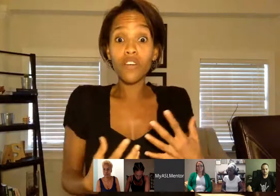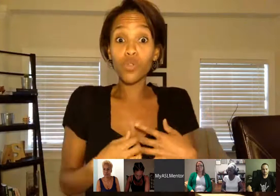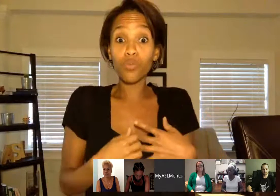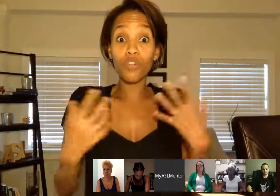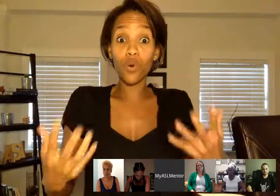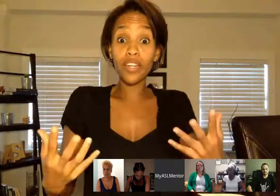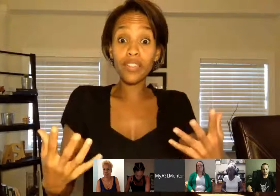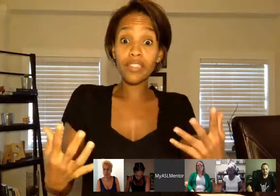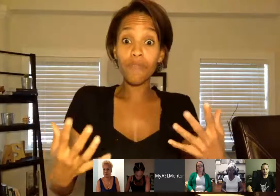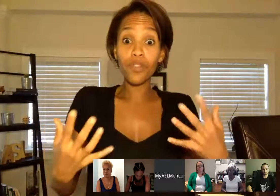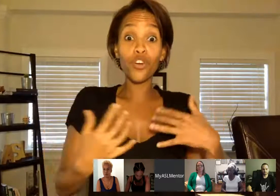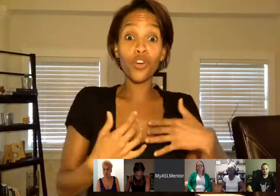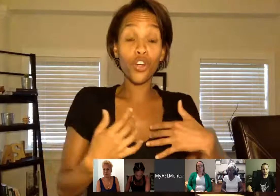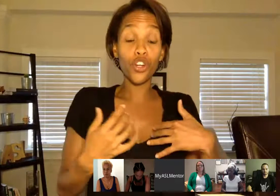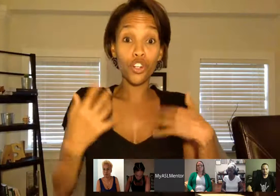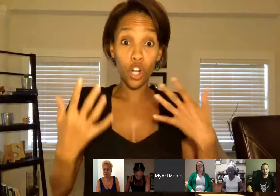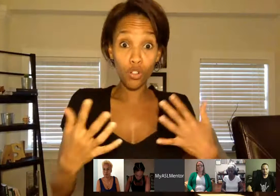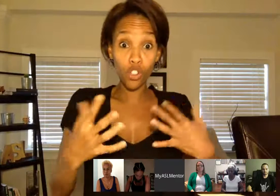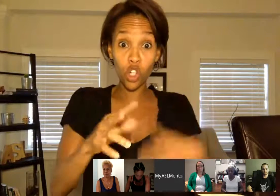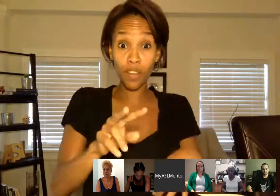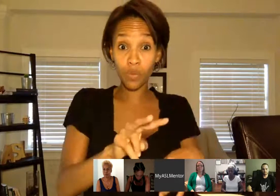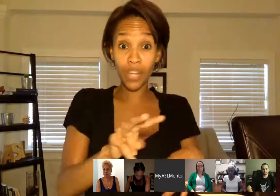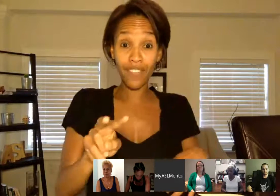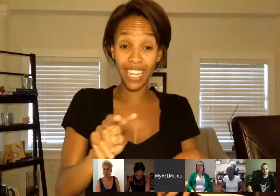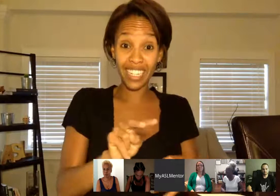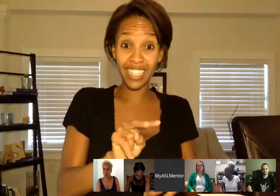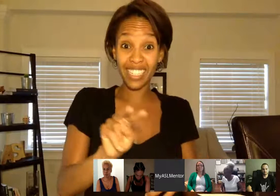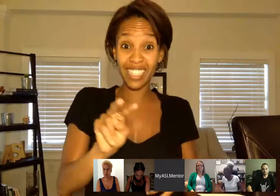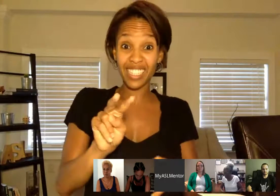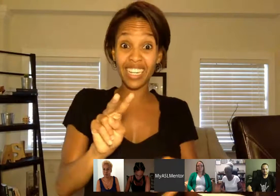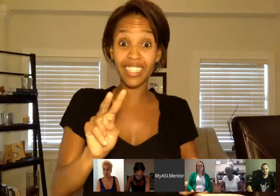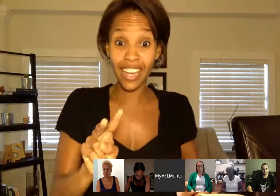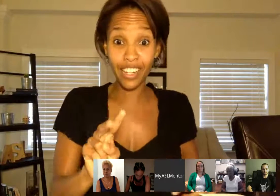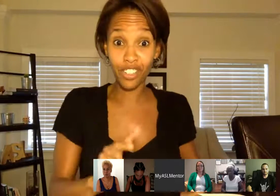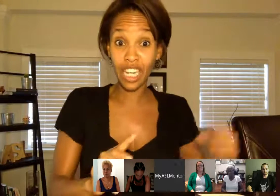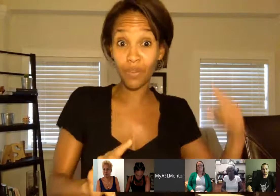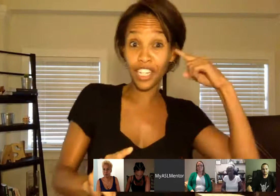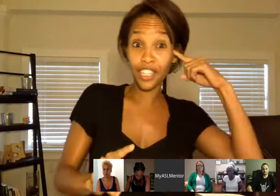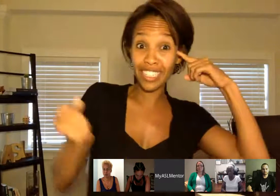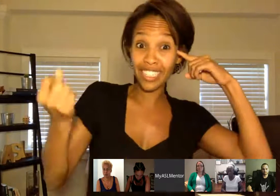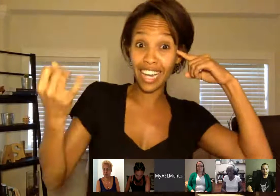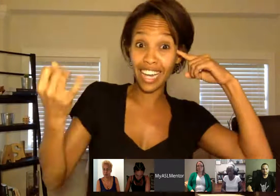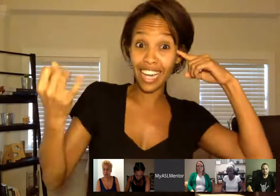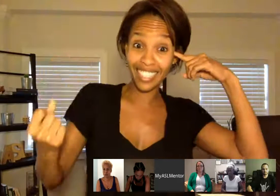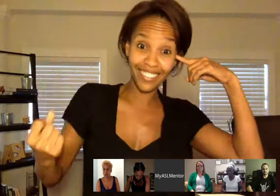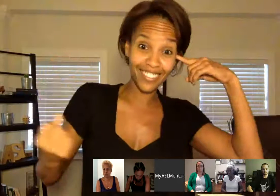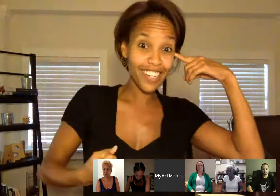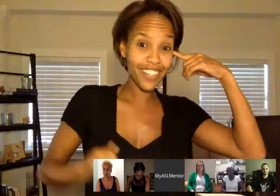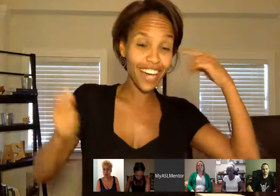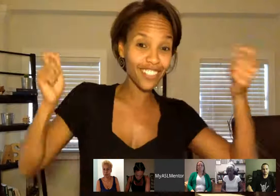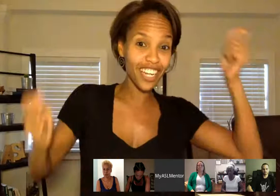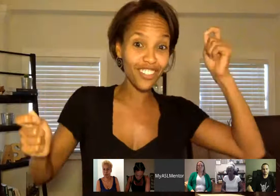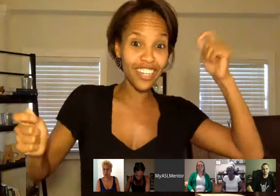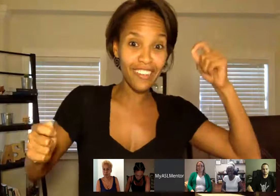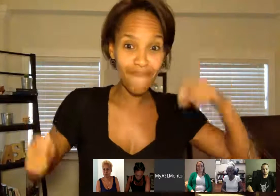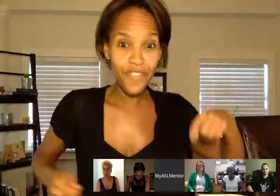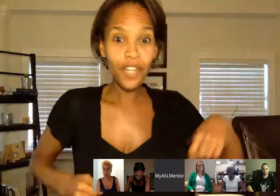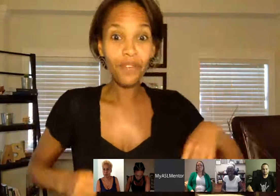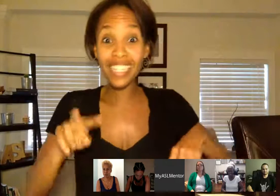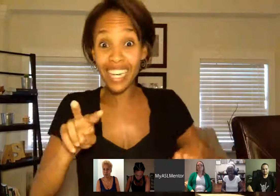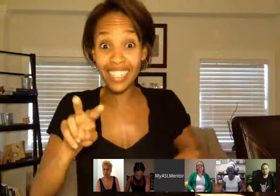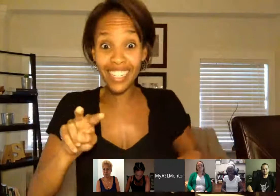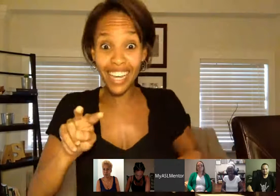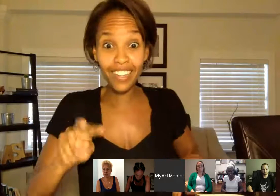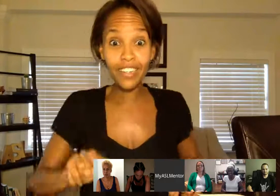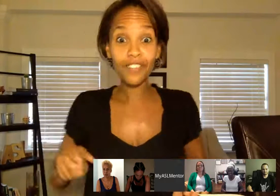most of us, when we voice, your go-to, because we have a tendency to see it and say it, just like we hear it and sign it, without changing it,